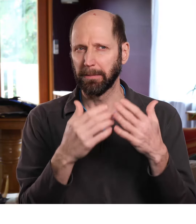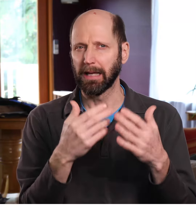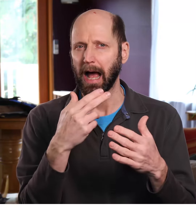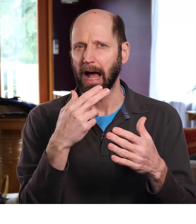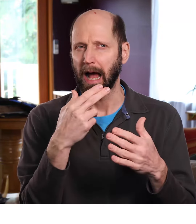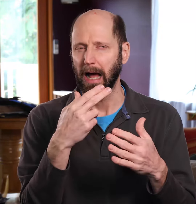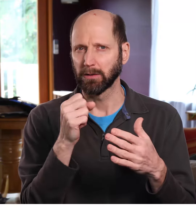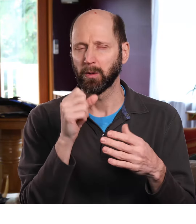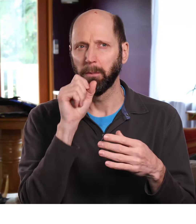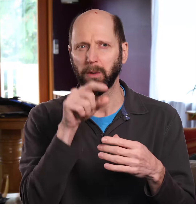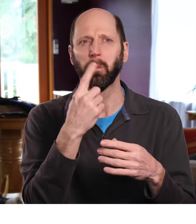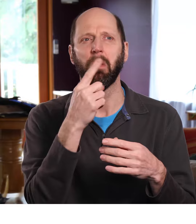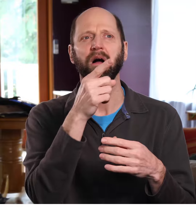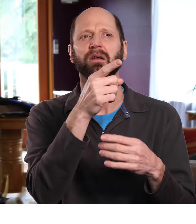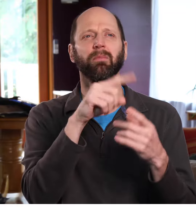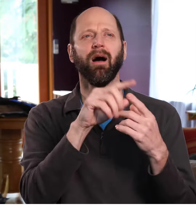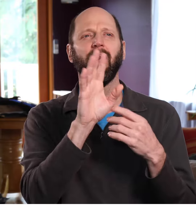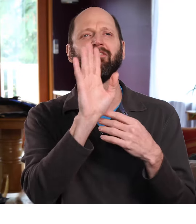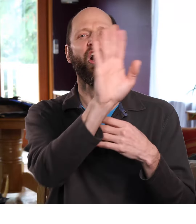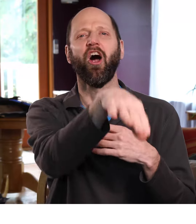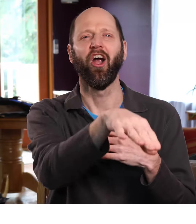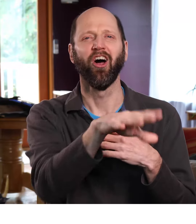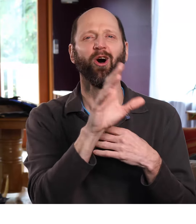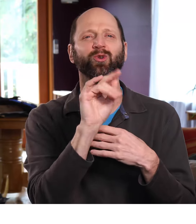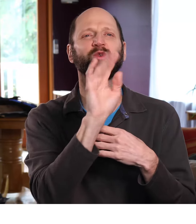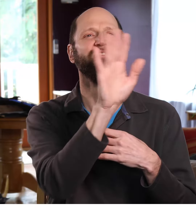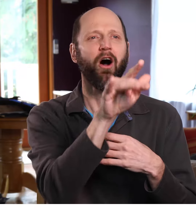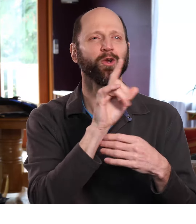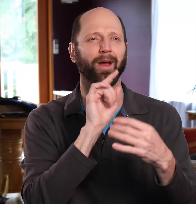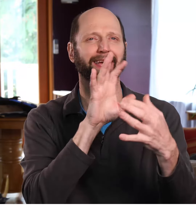school there was one person, but they lived far away. It was too far to connect.